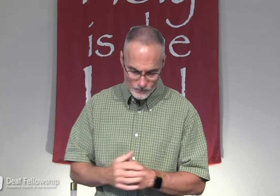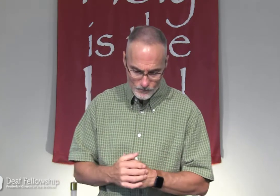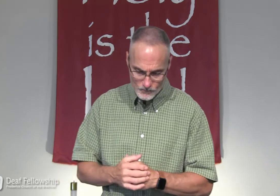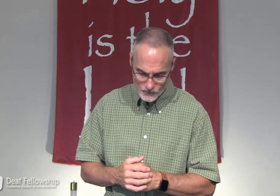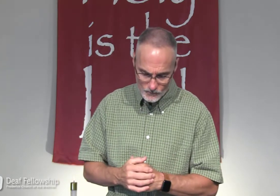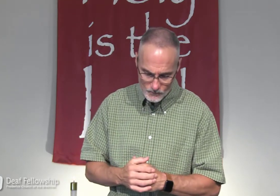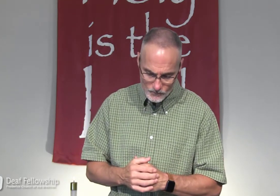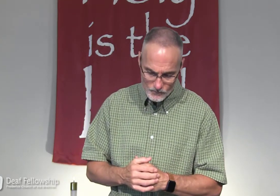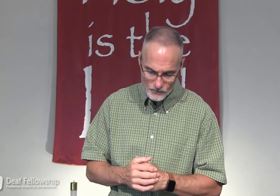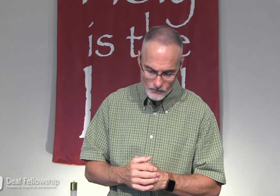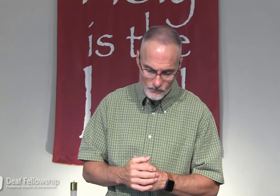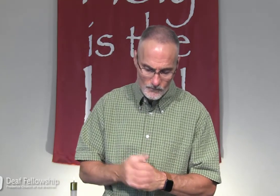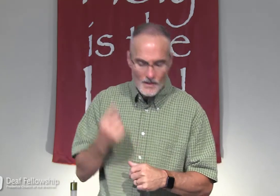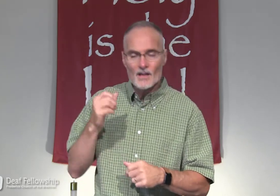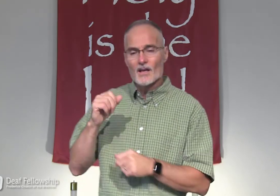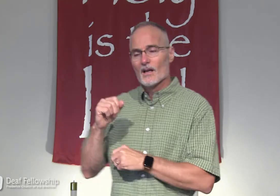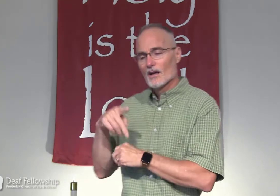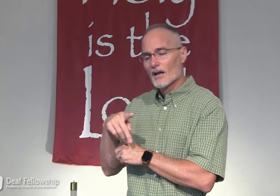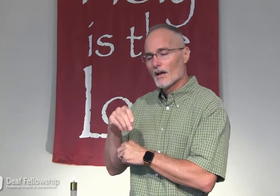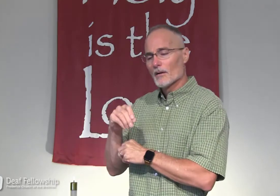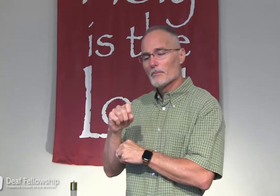And it's incredibly painful.